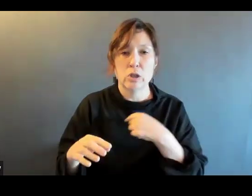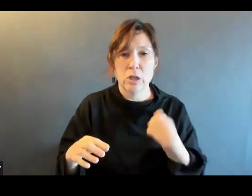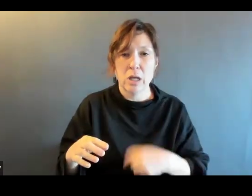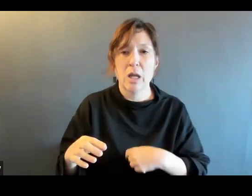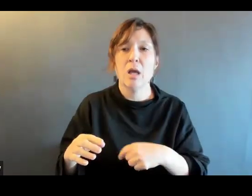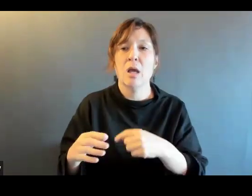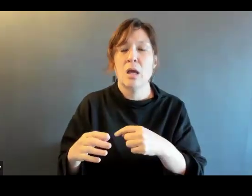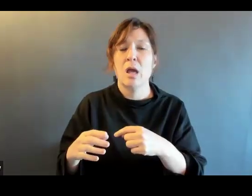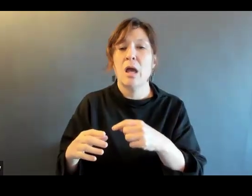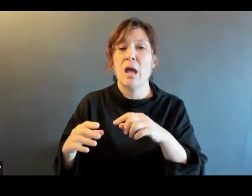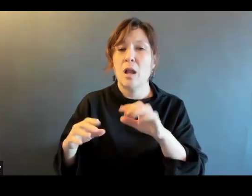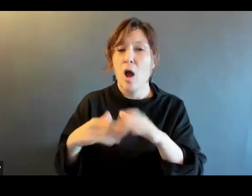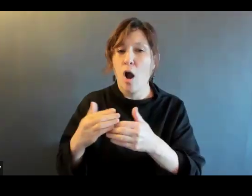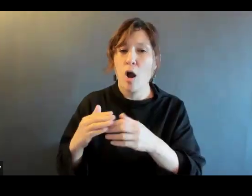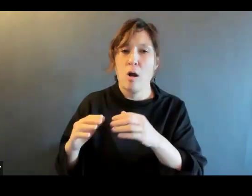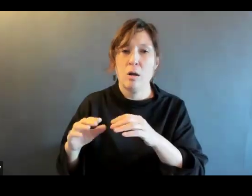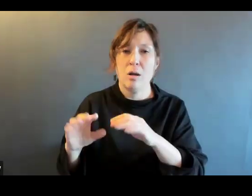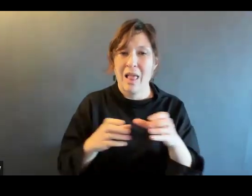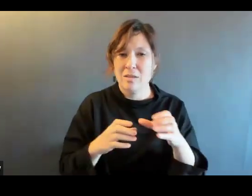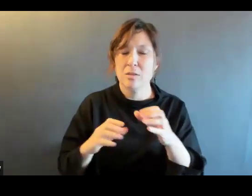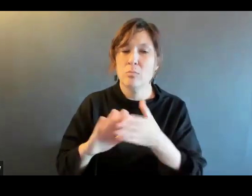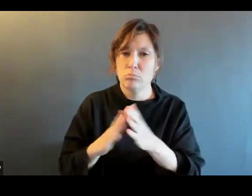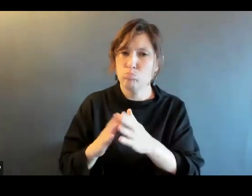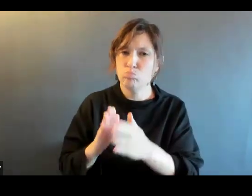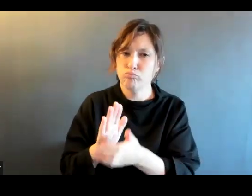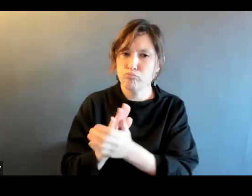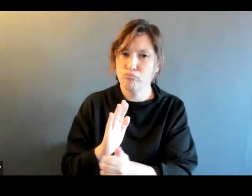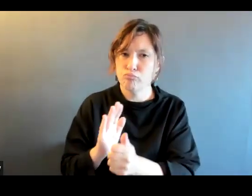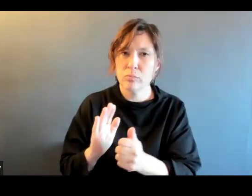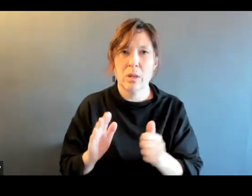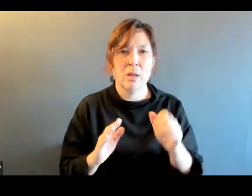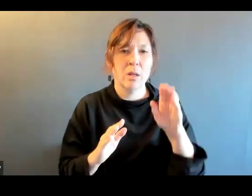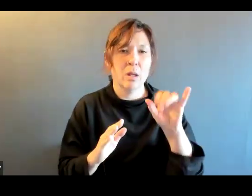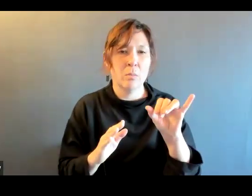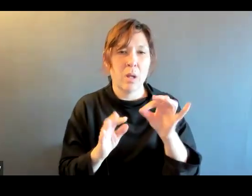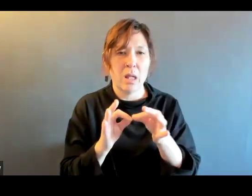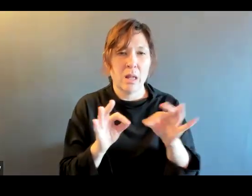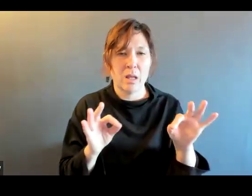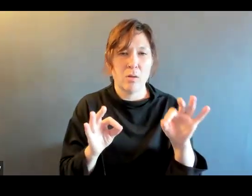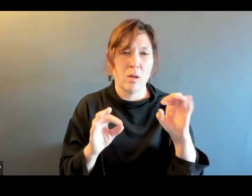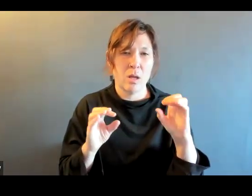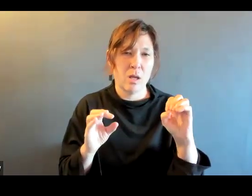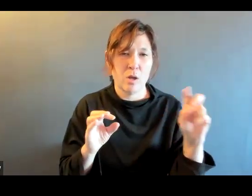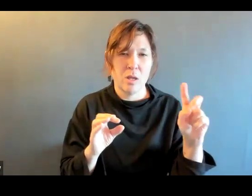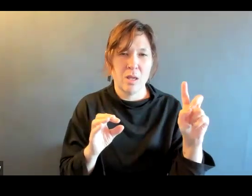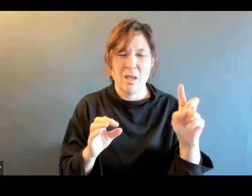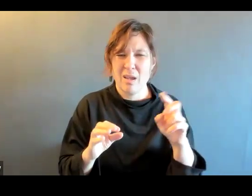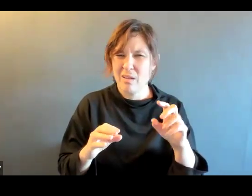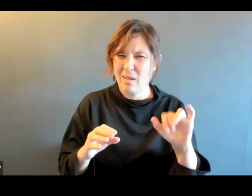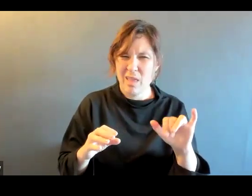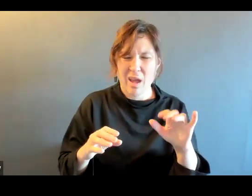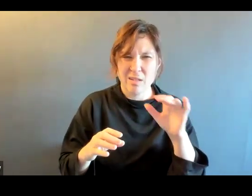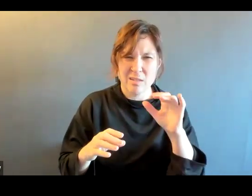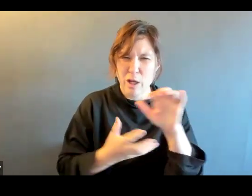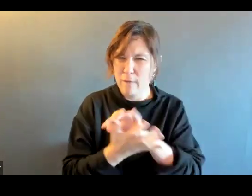programs are on the far left. The problem is the term bilingual education is often used too loosely, referring to who's in the classroom, the